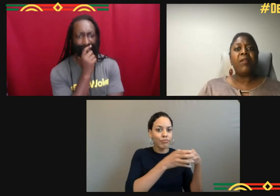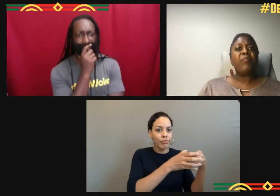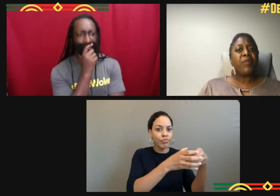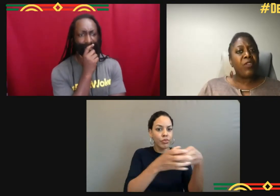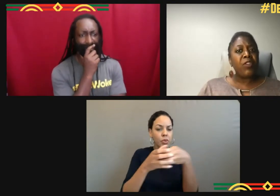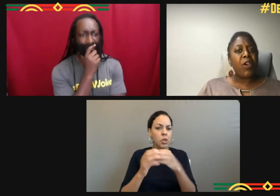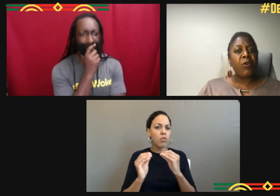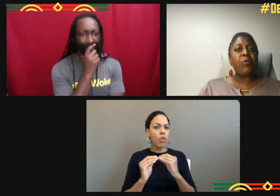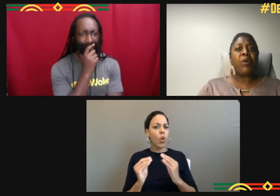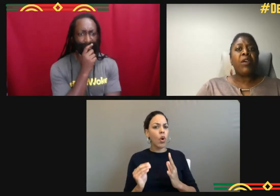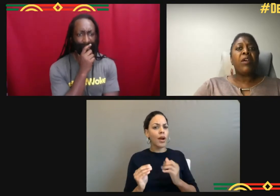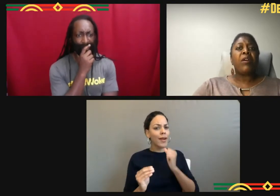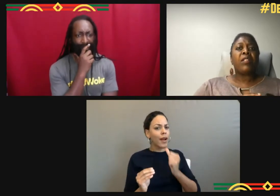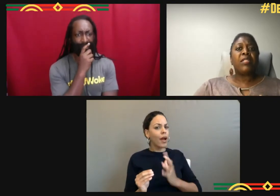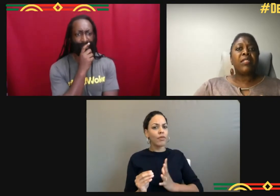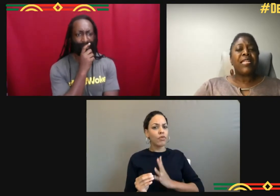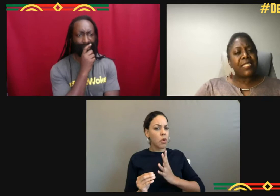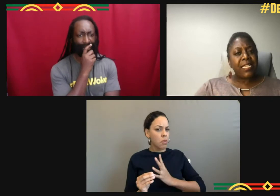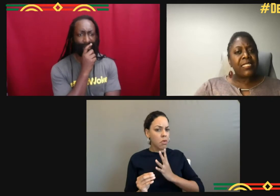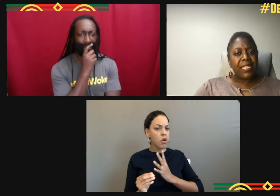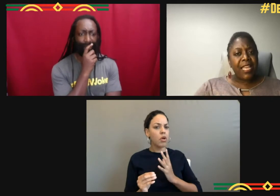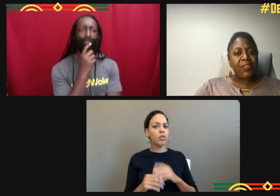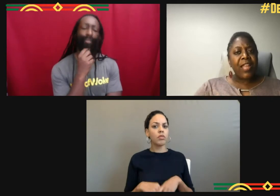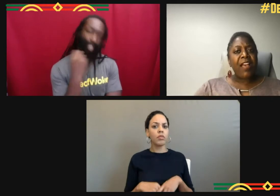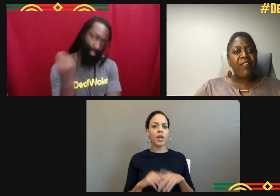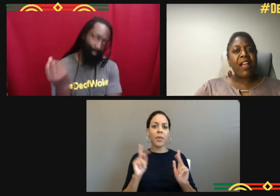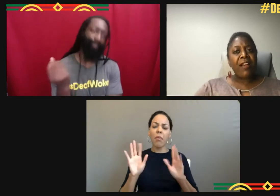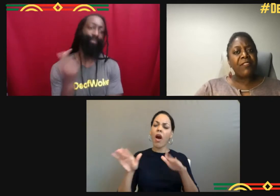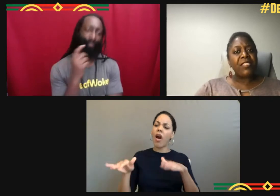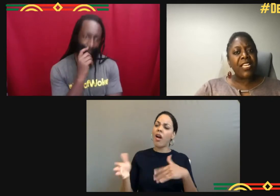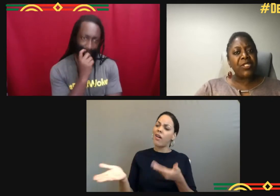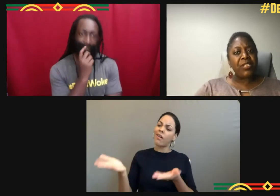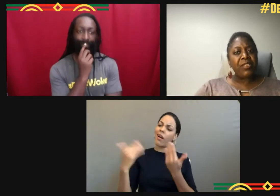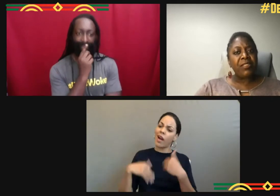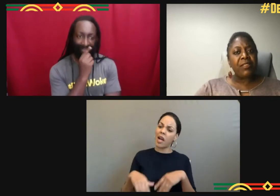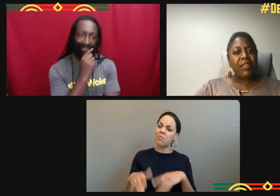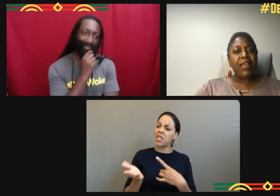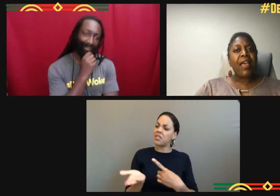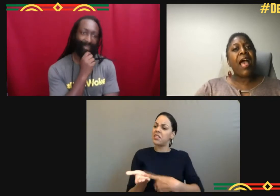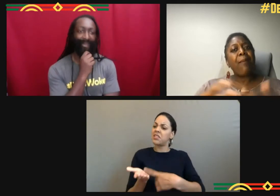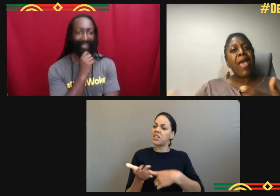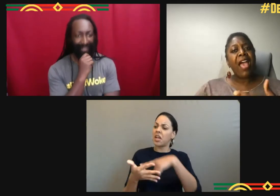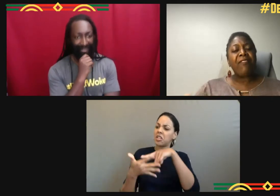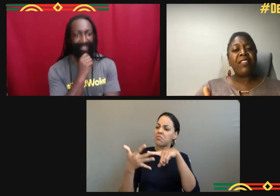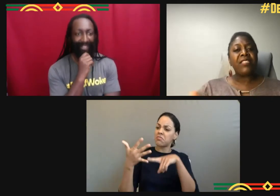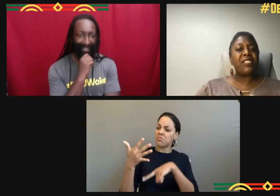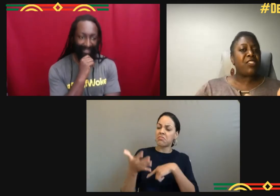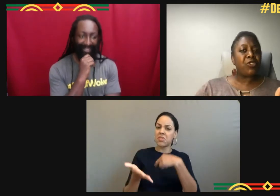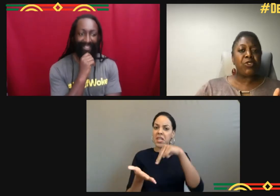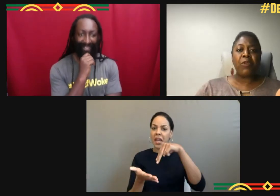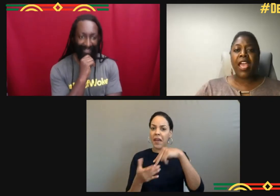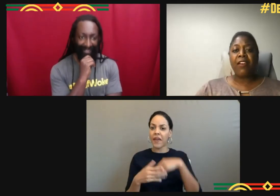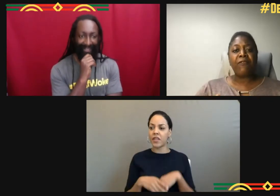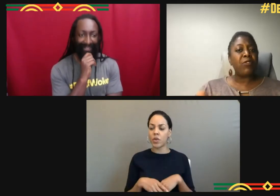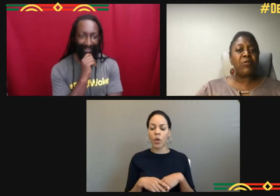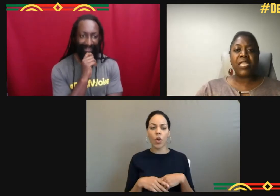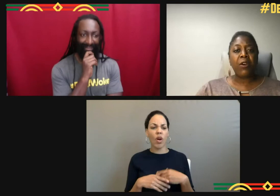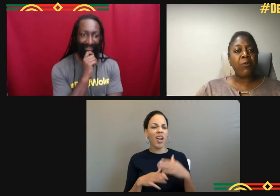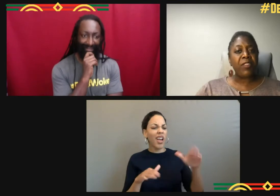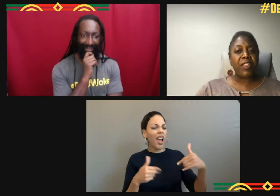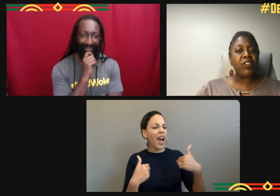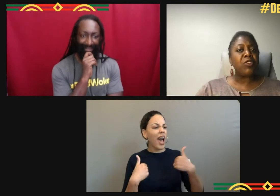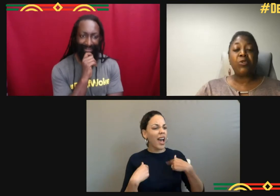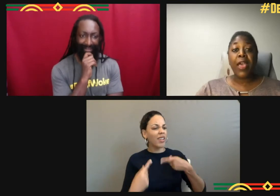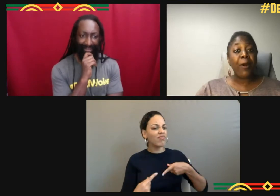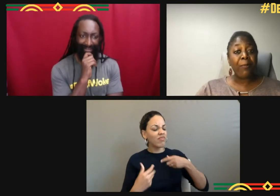way. You know, let's get together and have a conversation. I'm having this issue. Have you